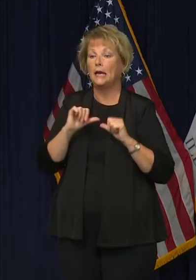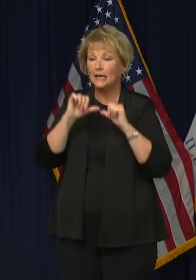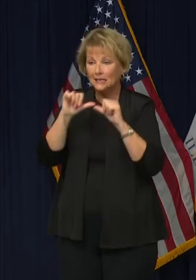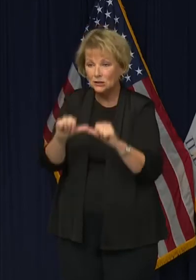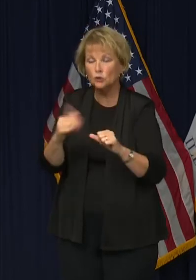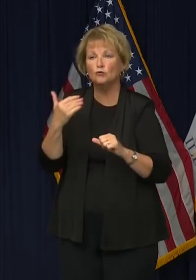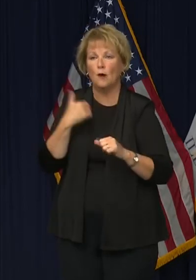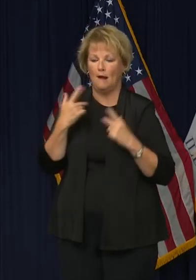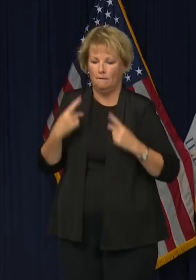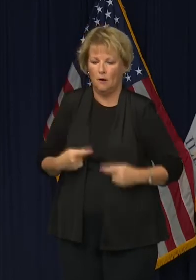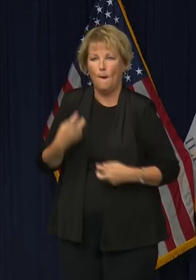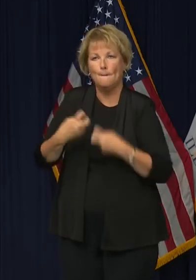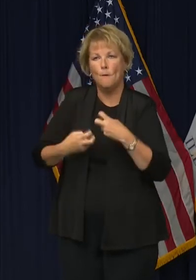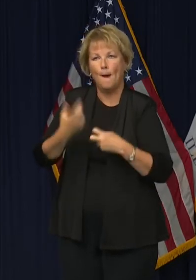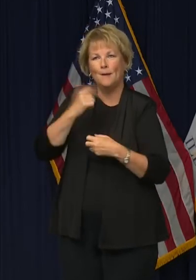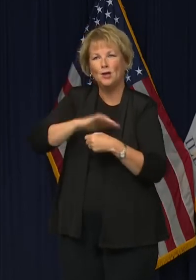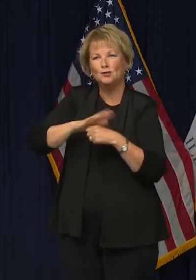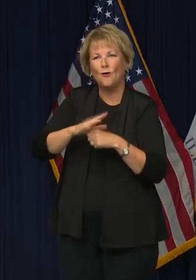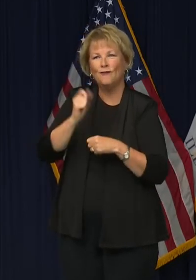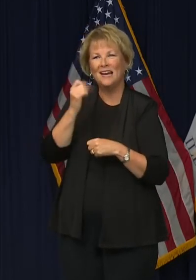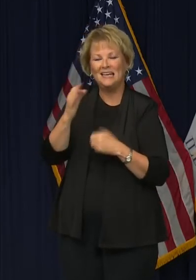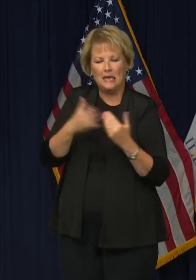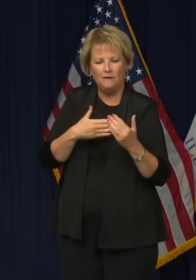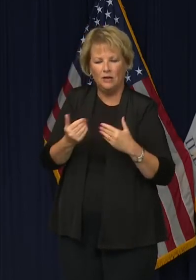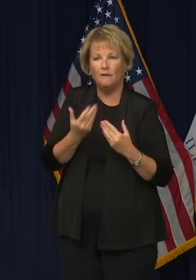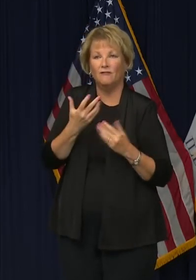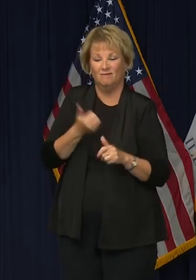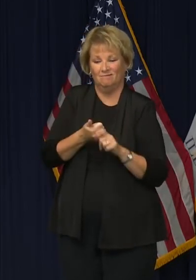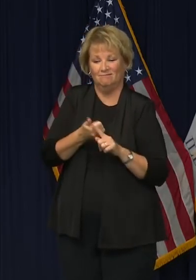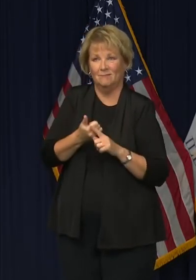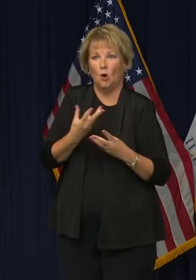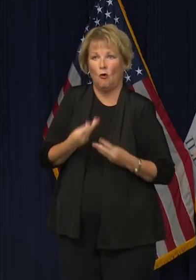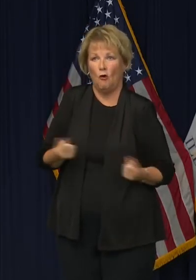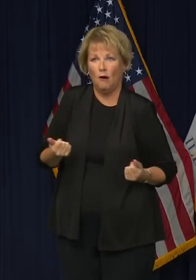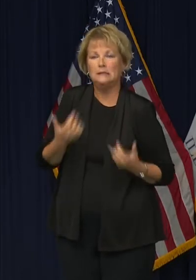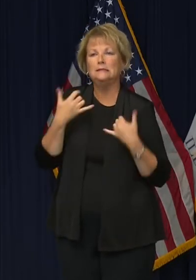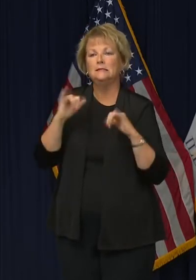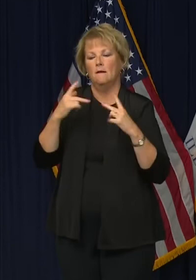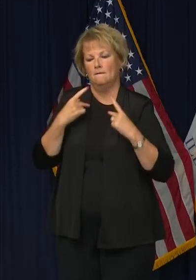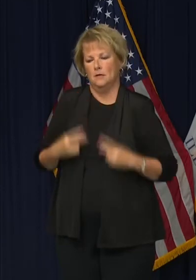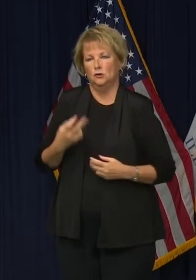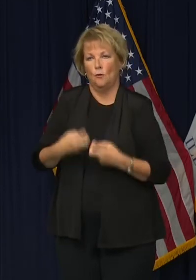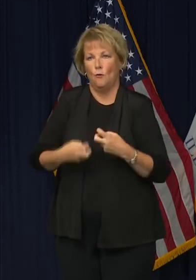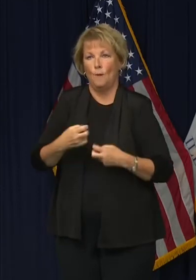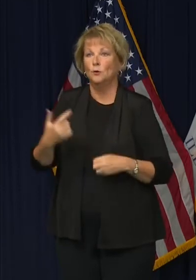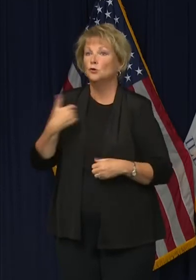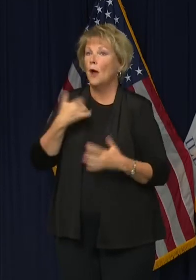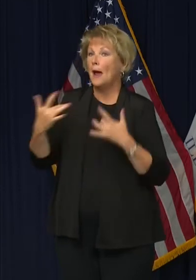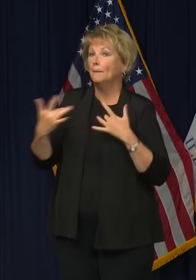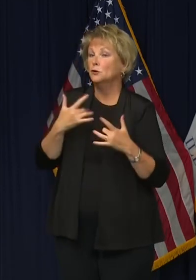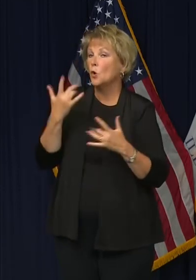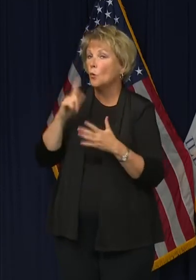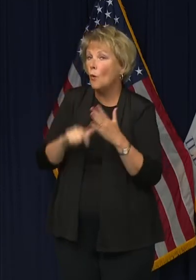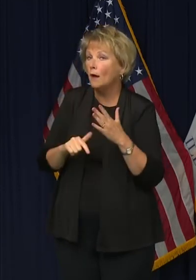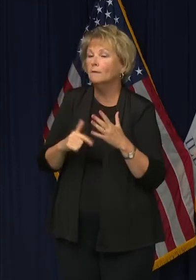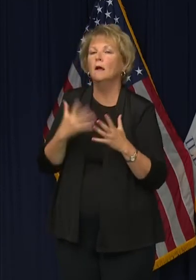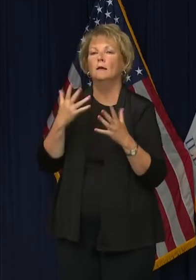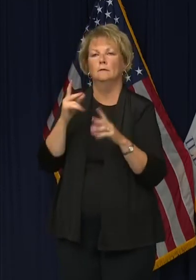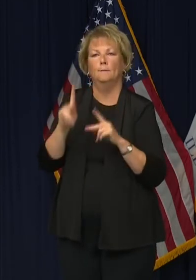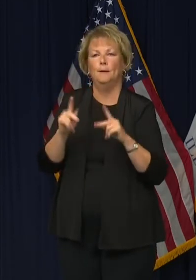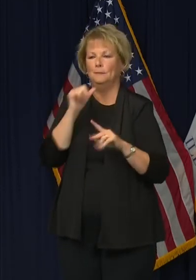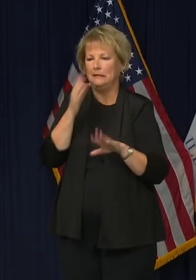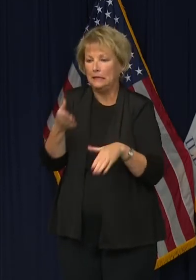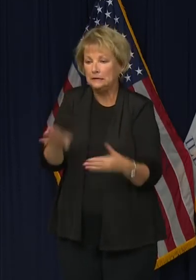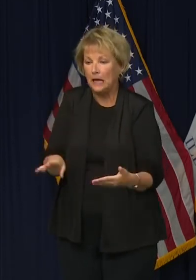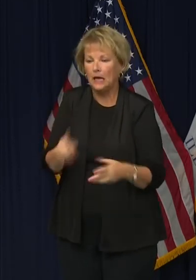have problems with COVID-19 even if they've recovered. And so my number one concern is just preserving life,